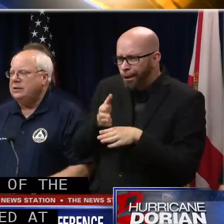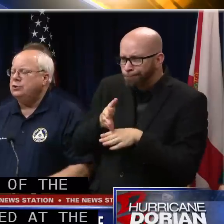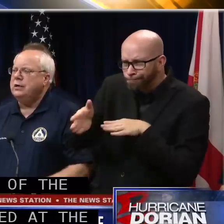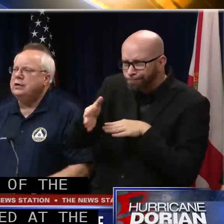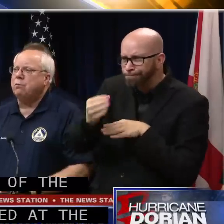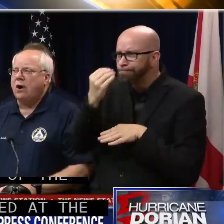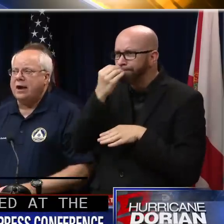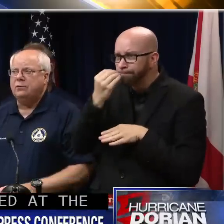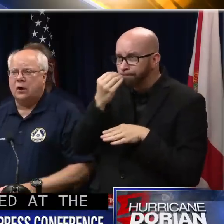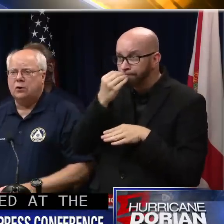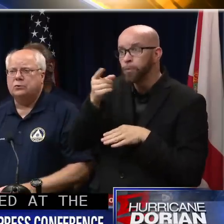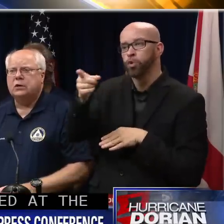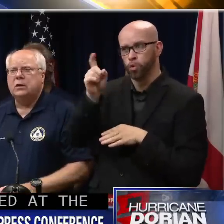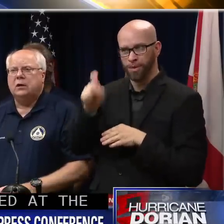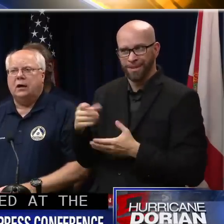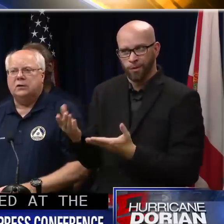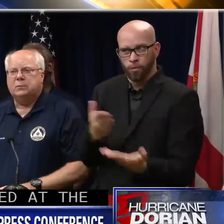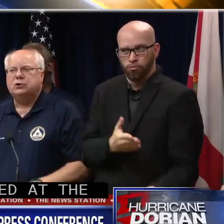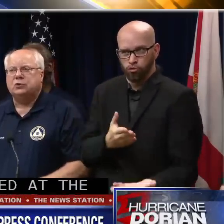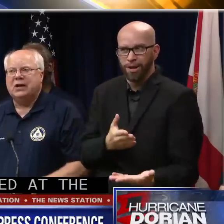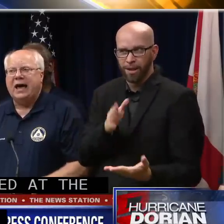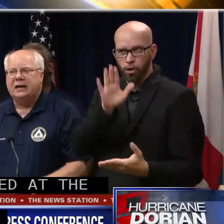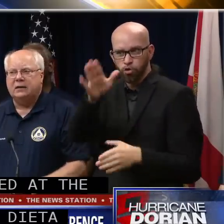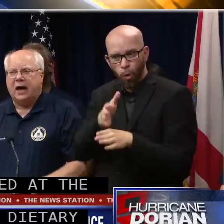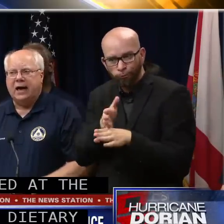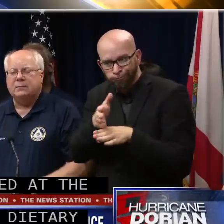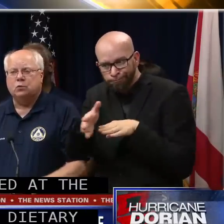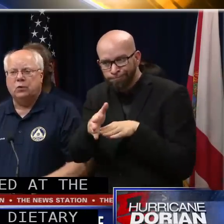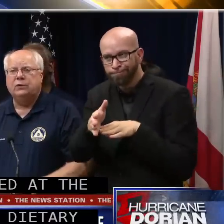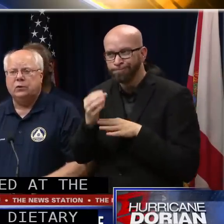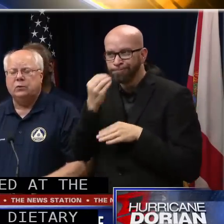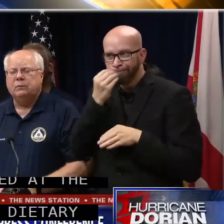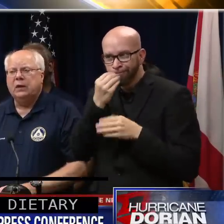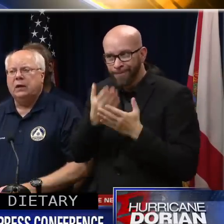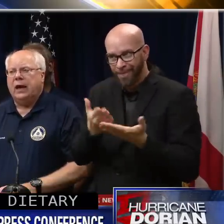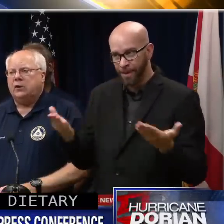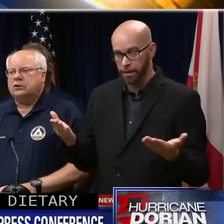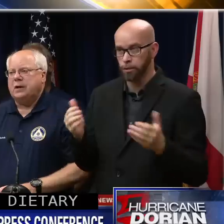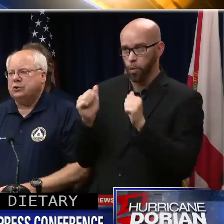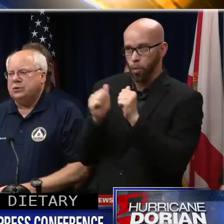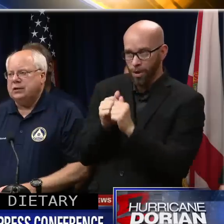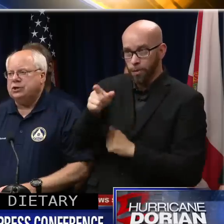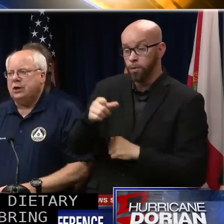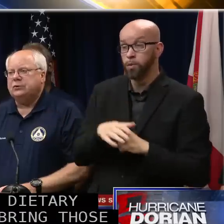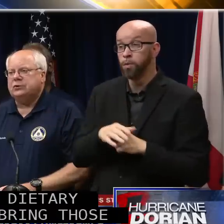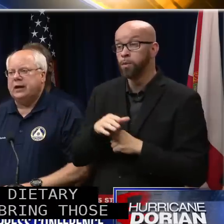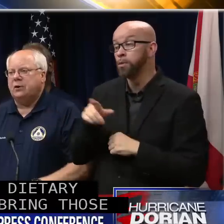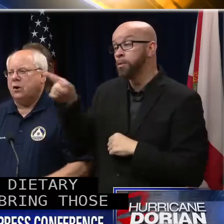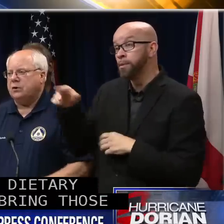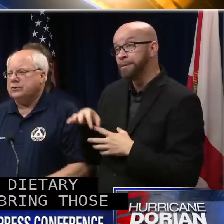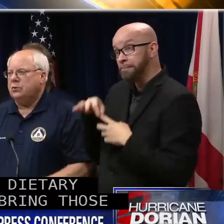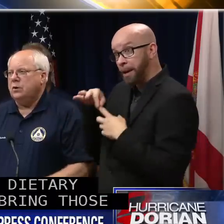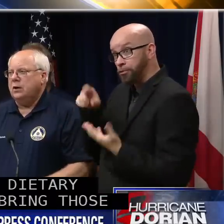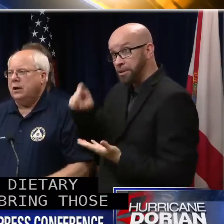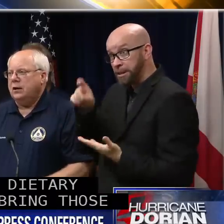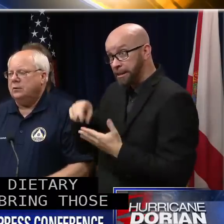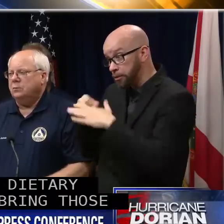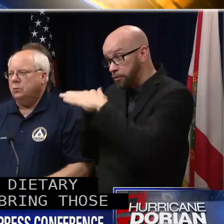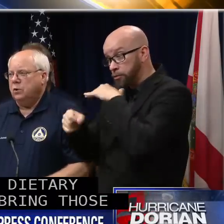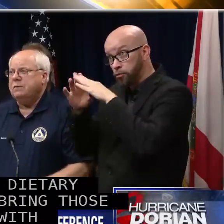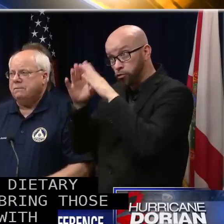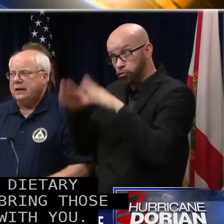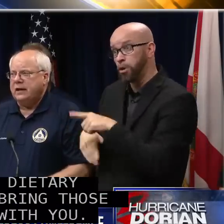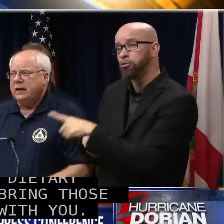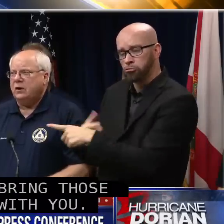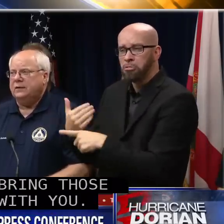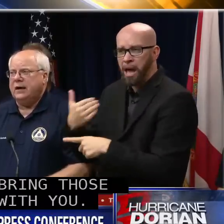dietary needs, you need to bring those special diet items with you. At our special needs shelters, they are also